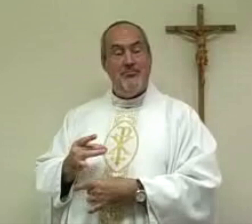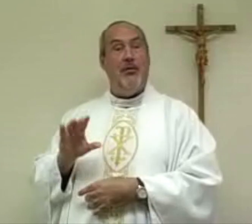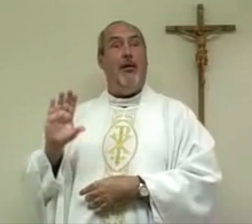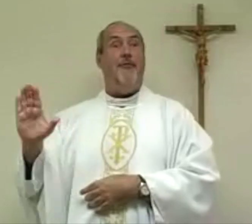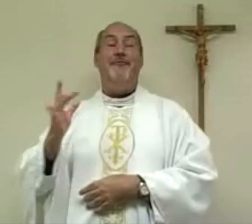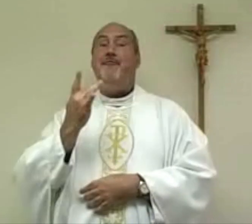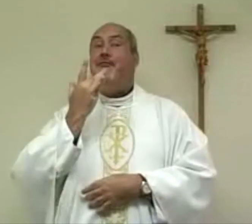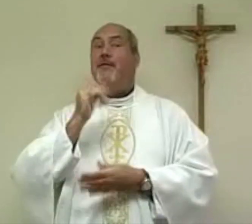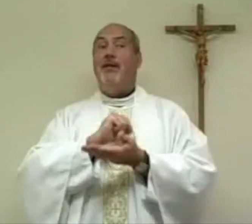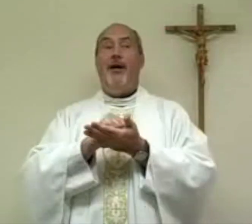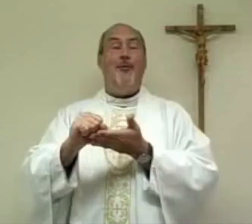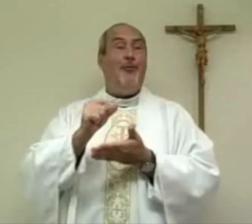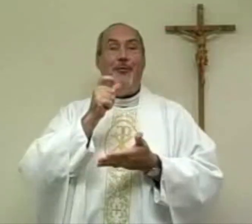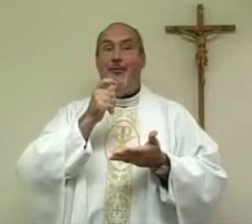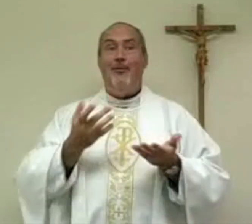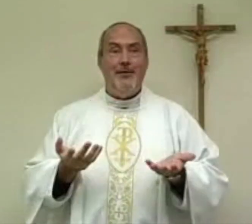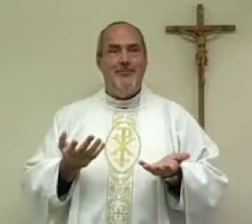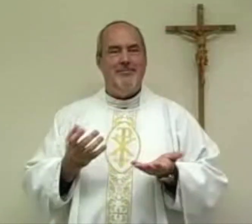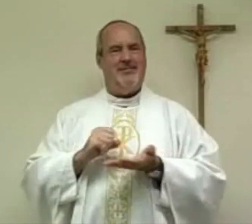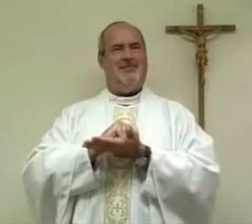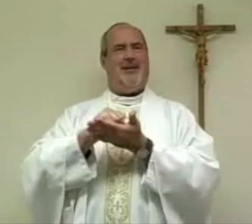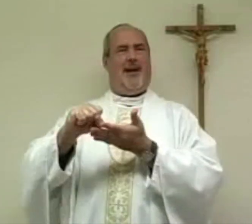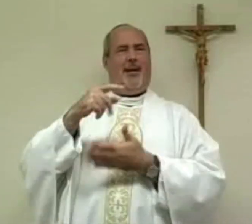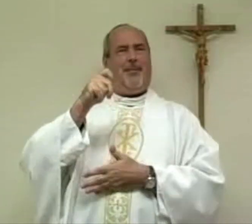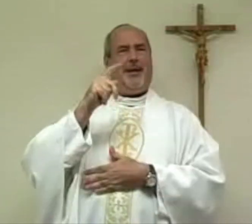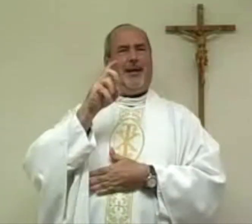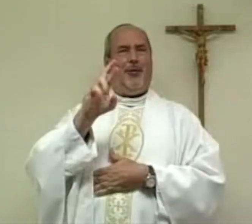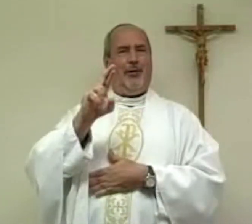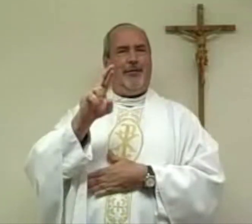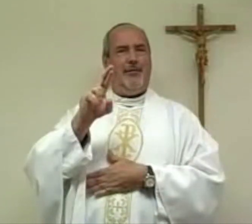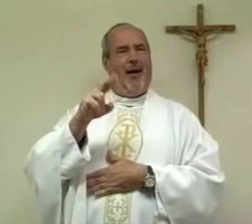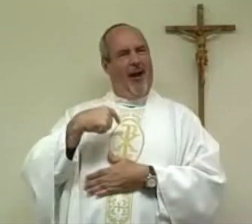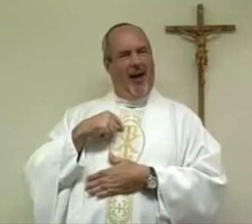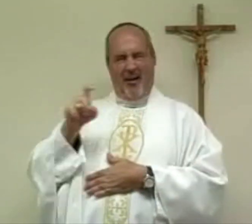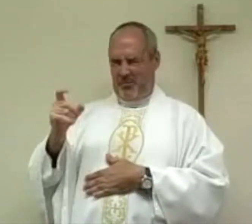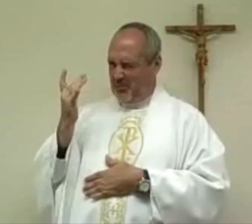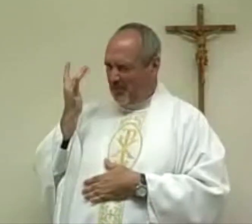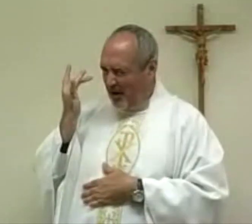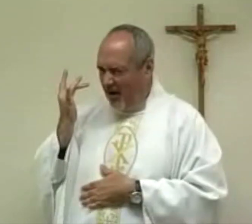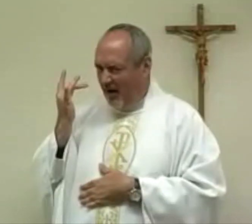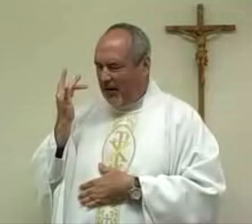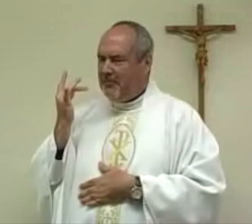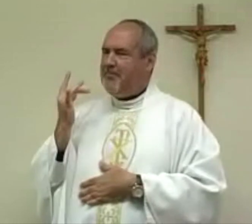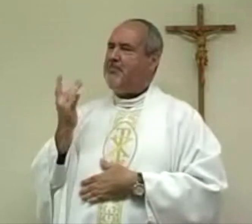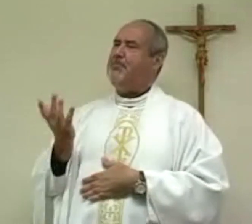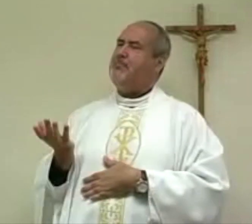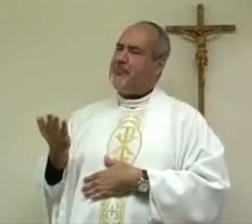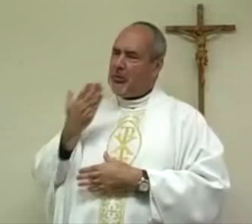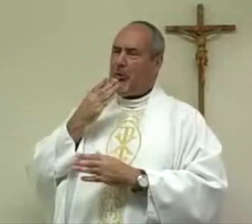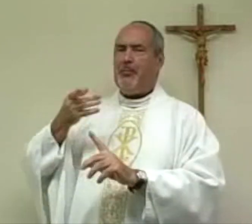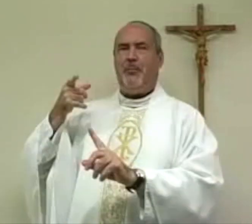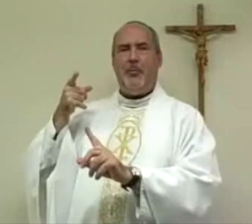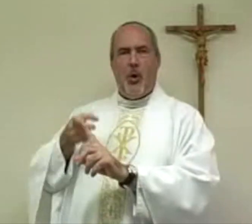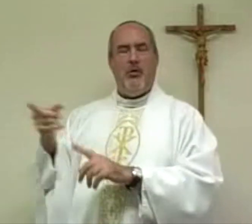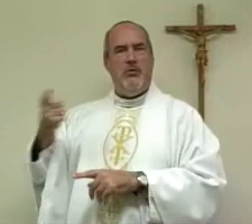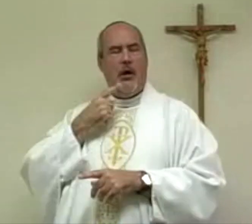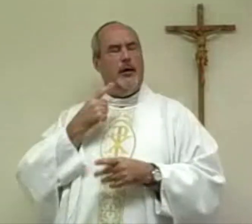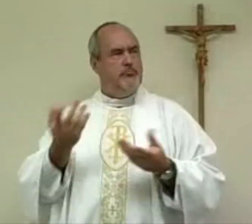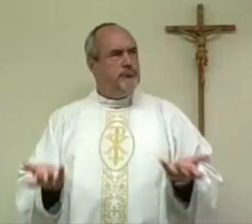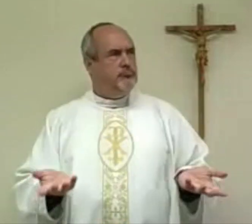was. And it was interesting because she told me that her favorite saint was St. Peter. And I asked her why that